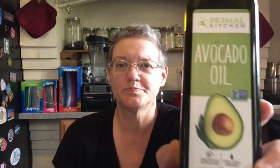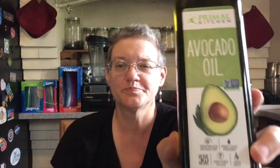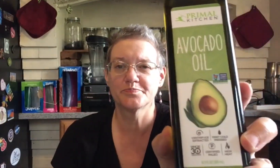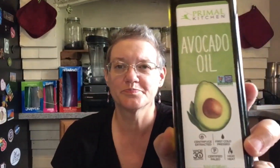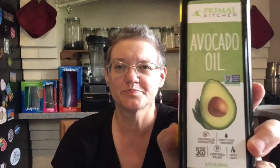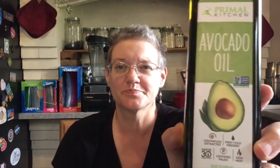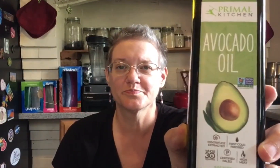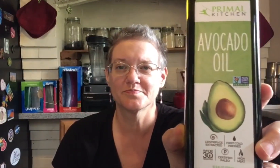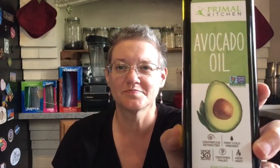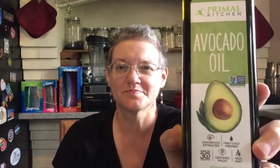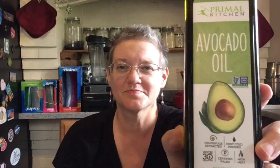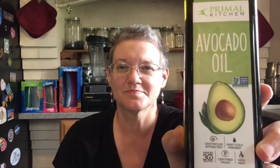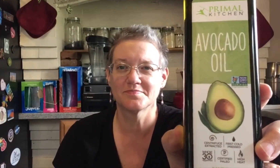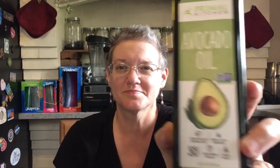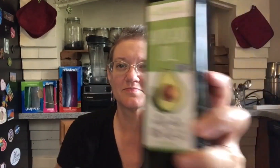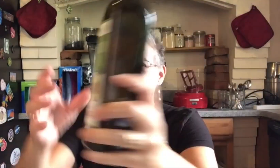This is popular now.